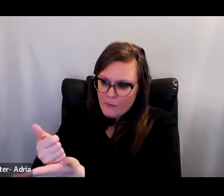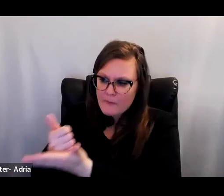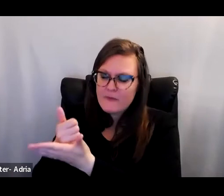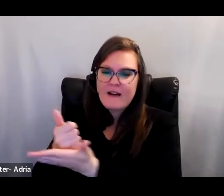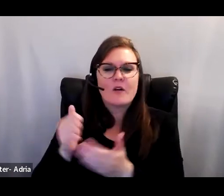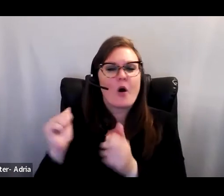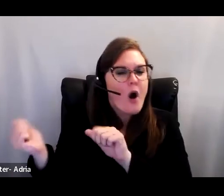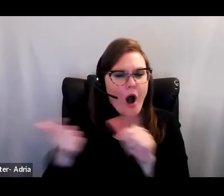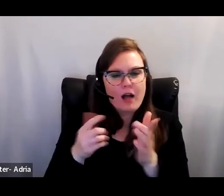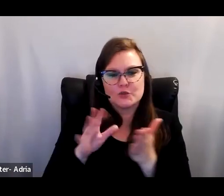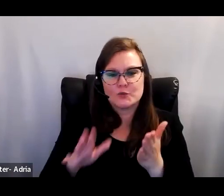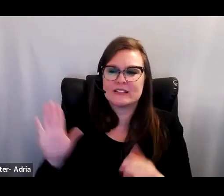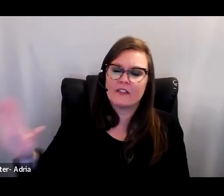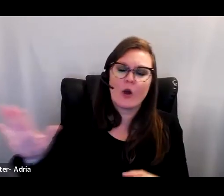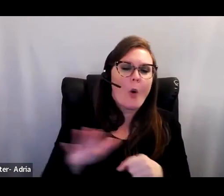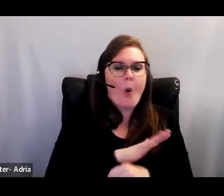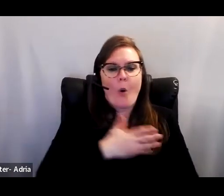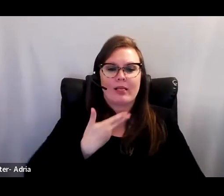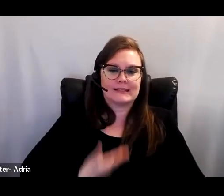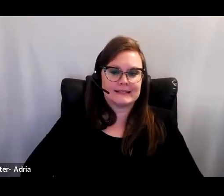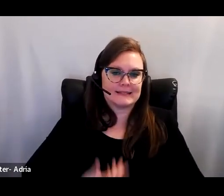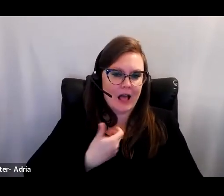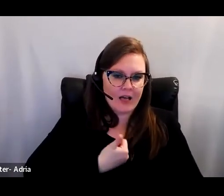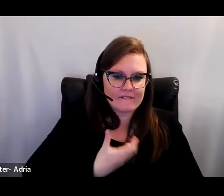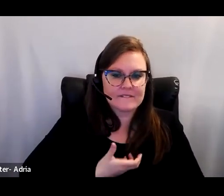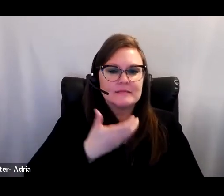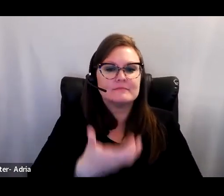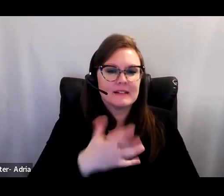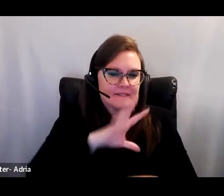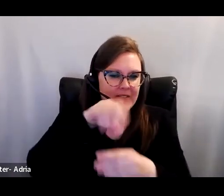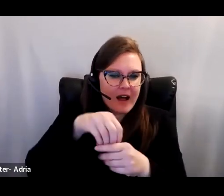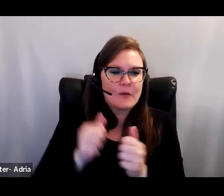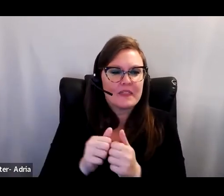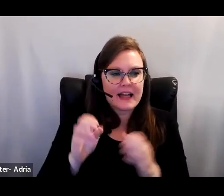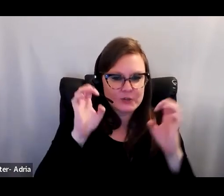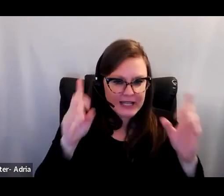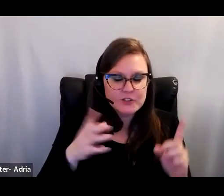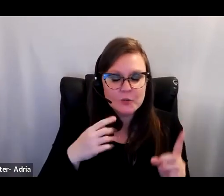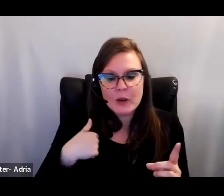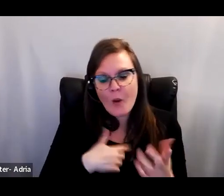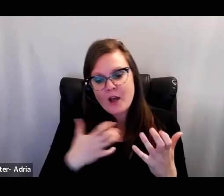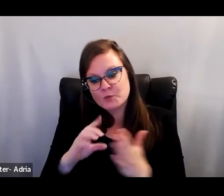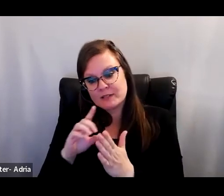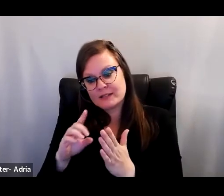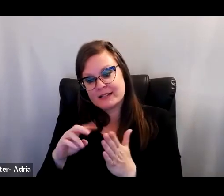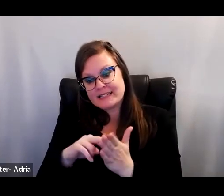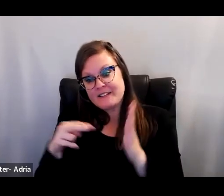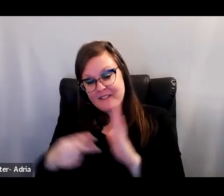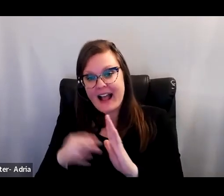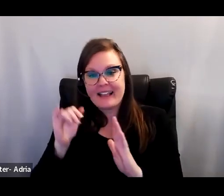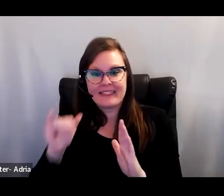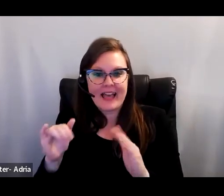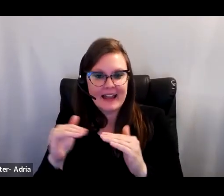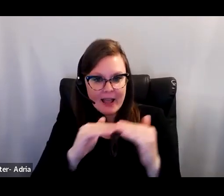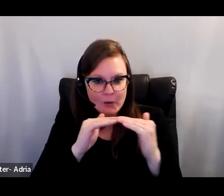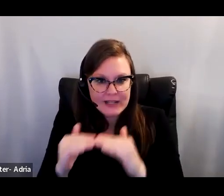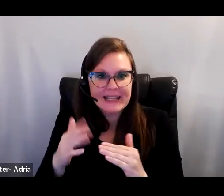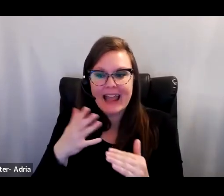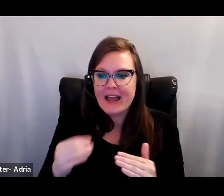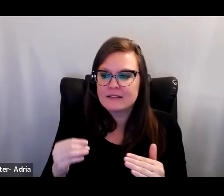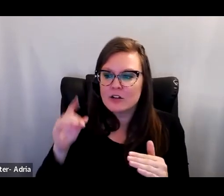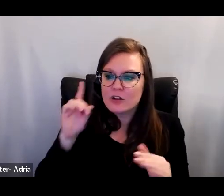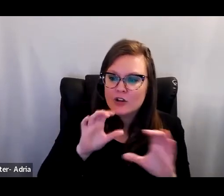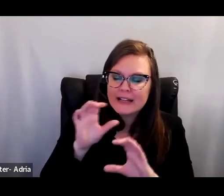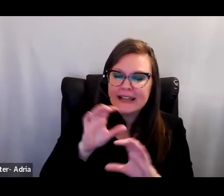this work, it will be important to examine how systems around the globe define equity and how equity concerns are centered in their change efforts.